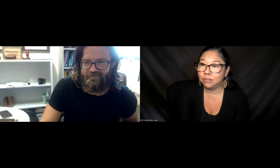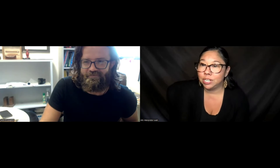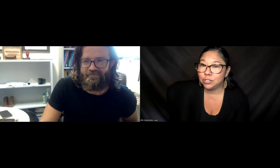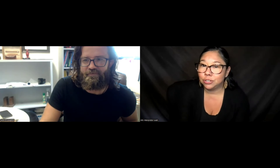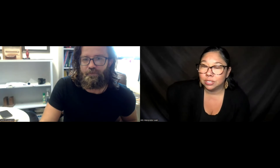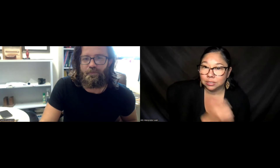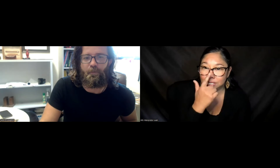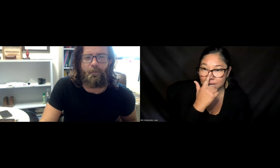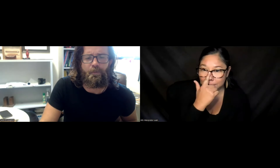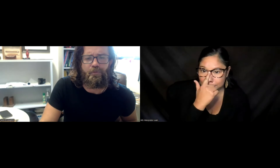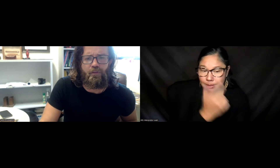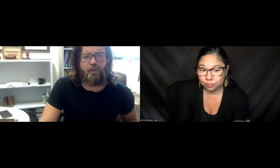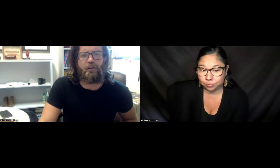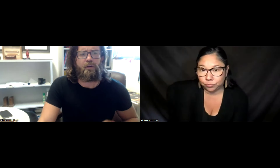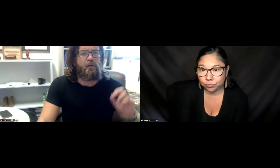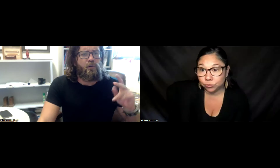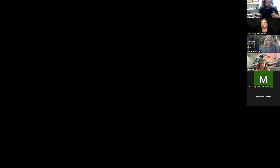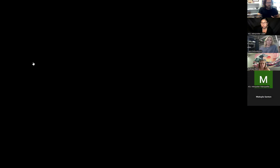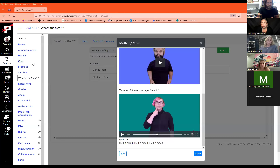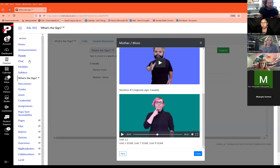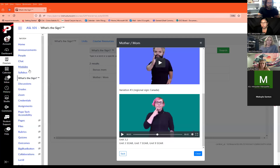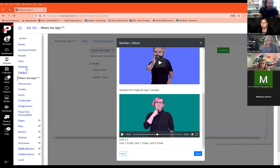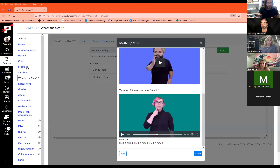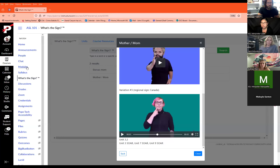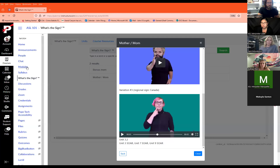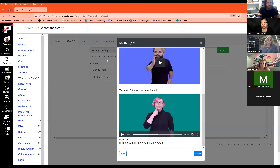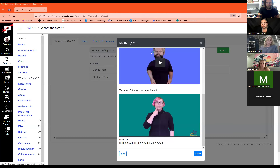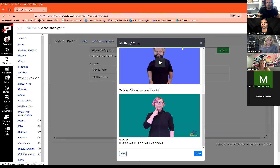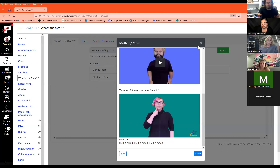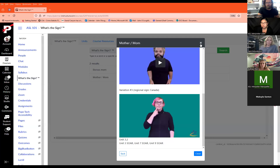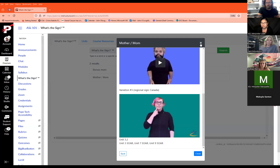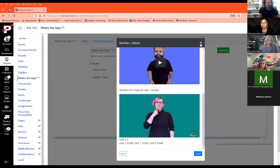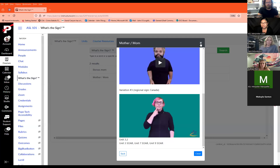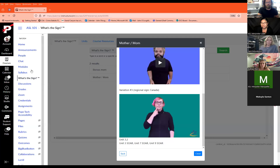example of a regional dialect or sign.